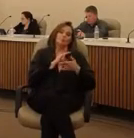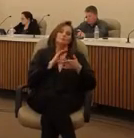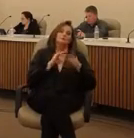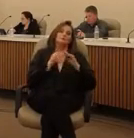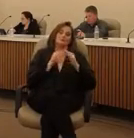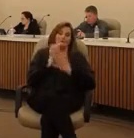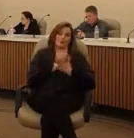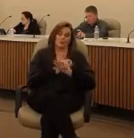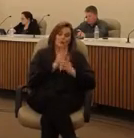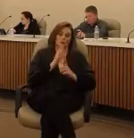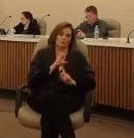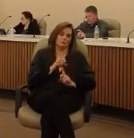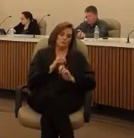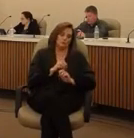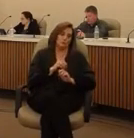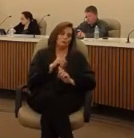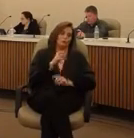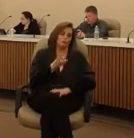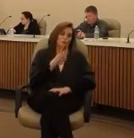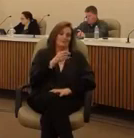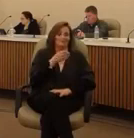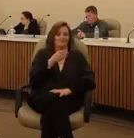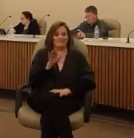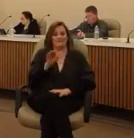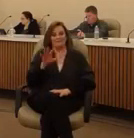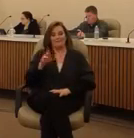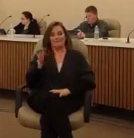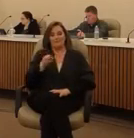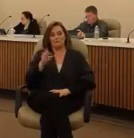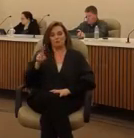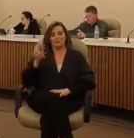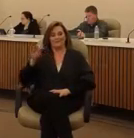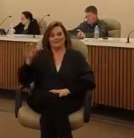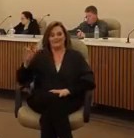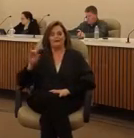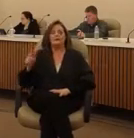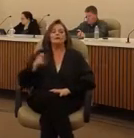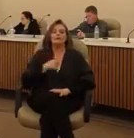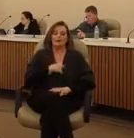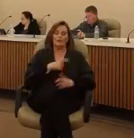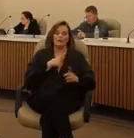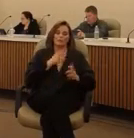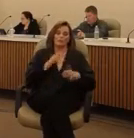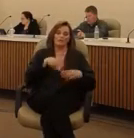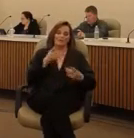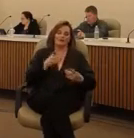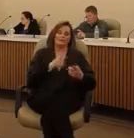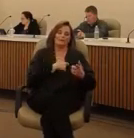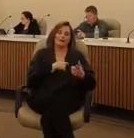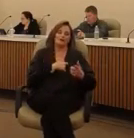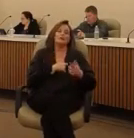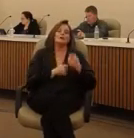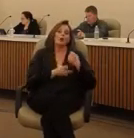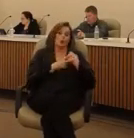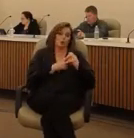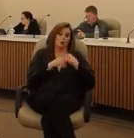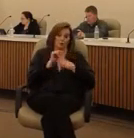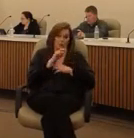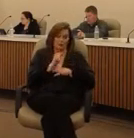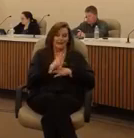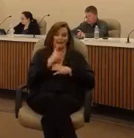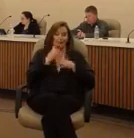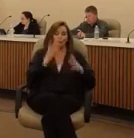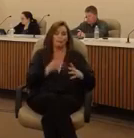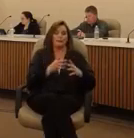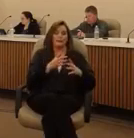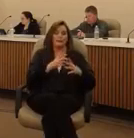section 295-48, the applicant will record a deed restriction providing that gasoline storage tanks will be removed in accordance